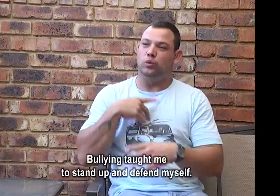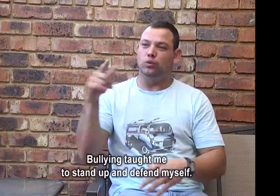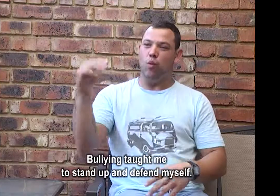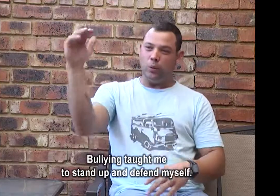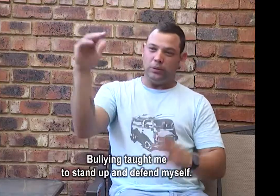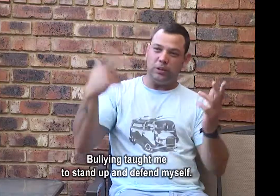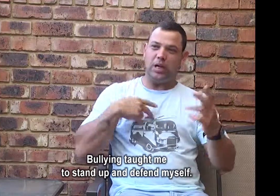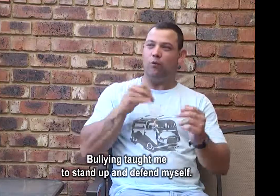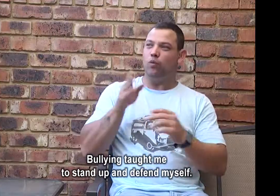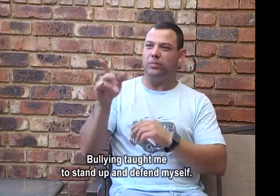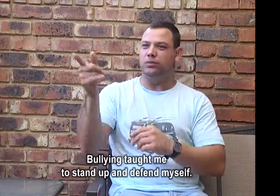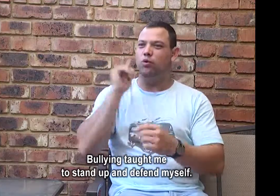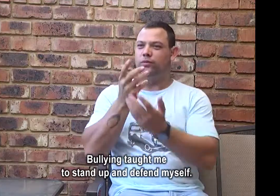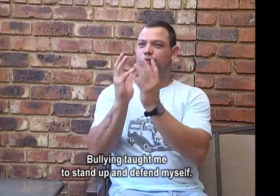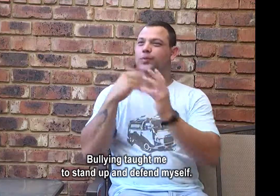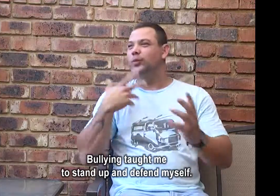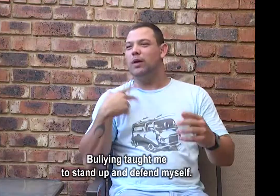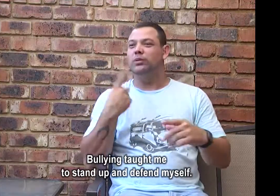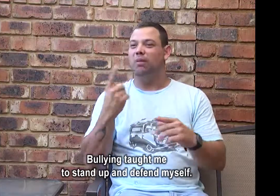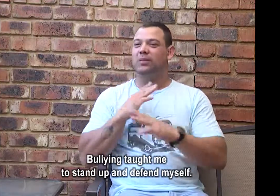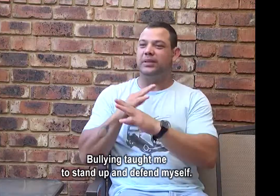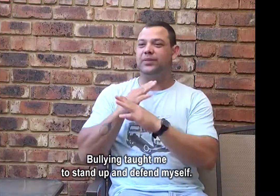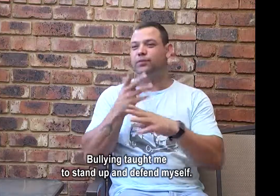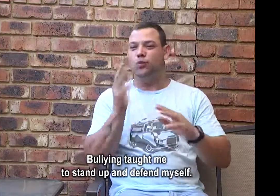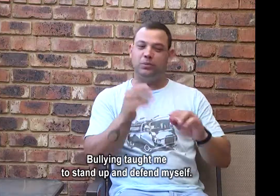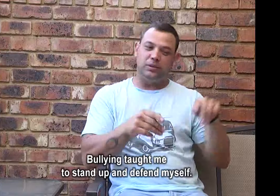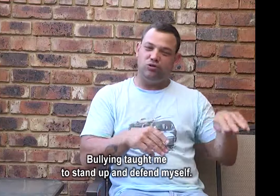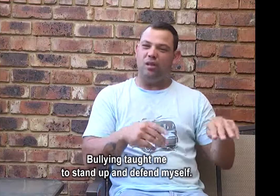Bullying taught me to stand up and defend myself.